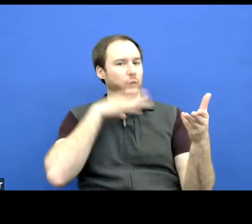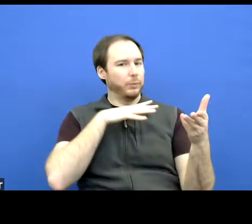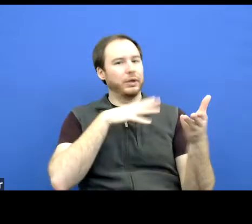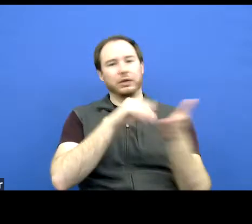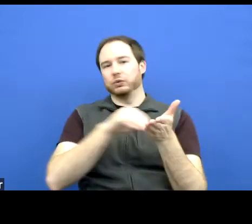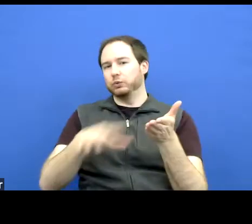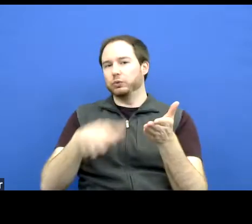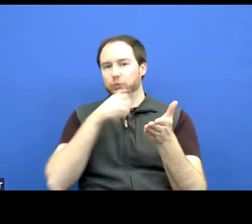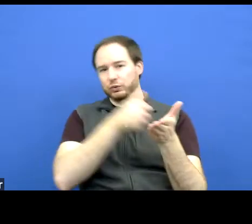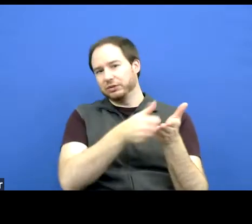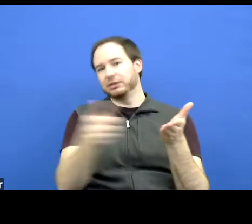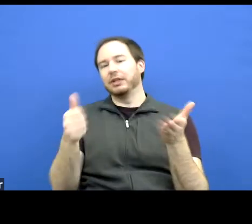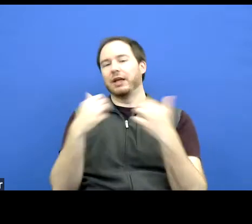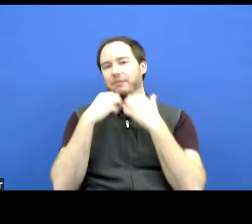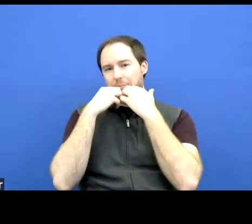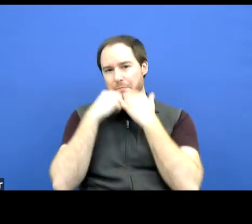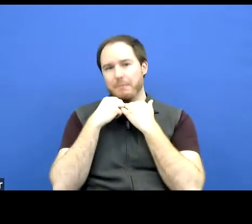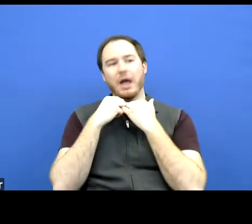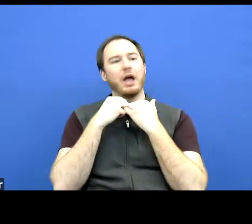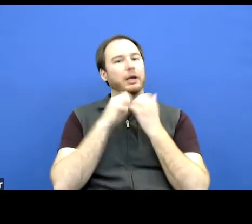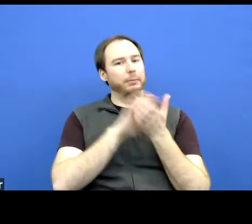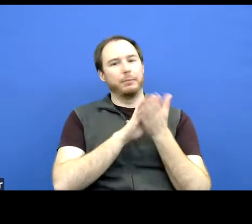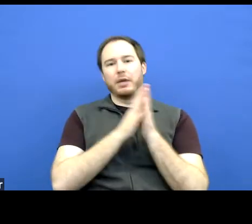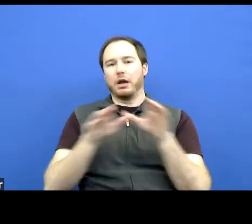their passion into action.